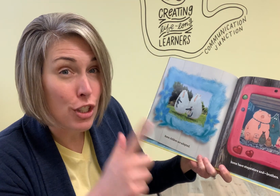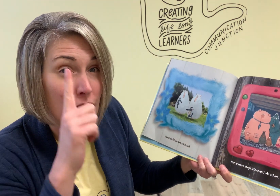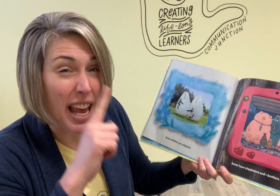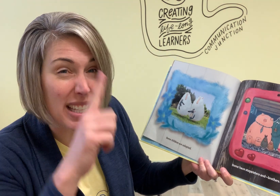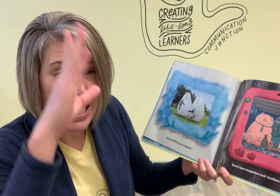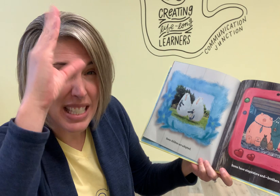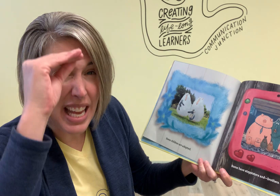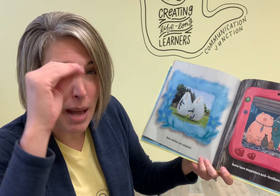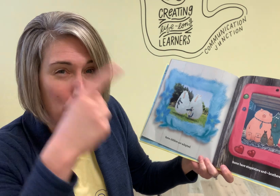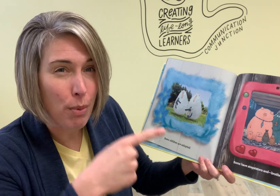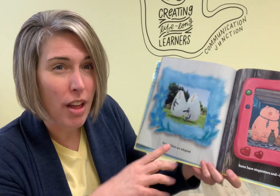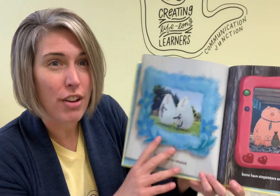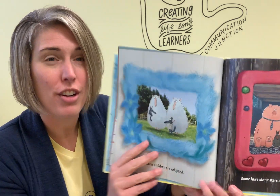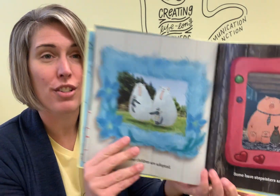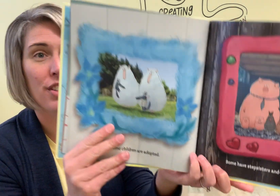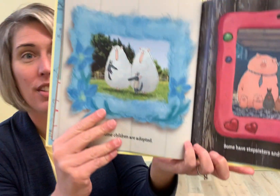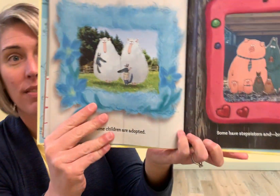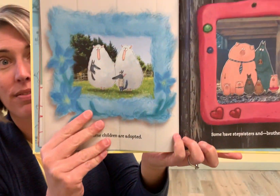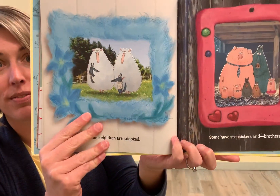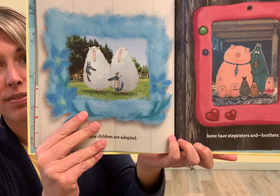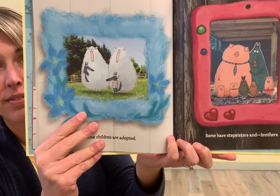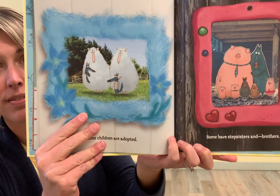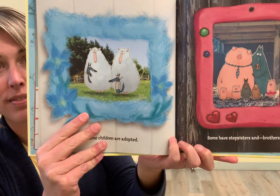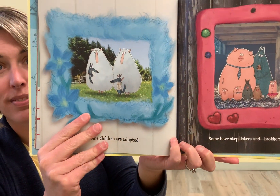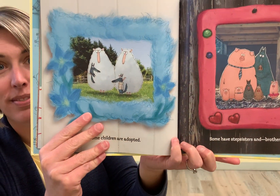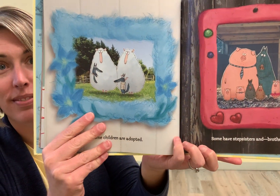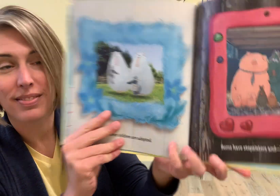and stepbrothers.